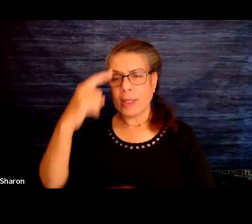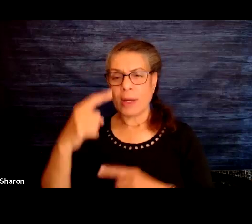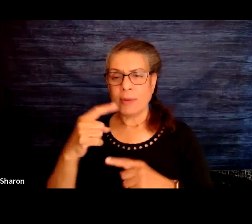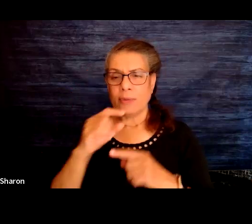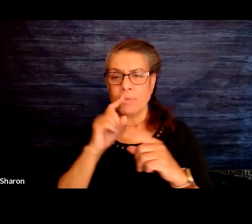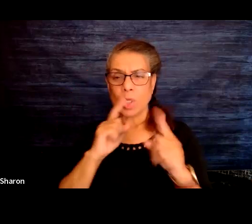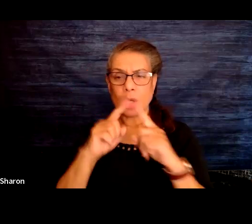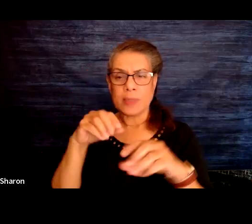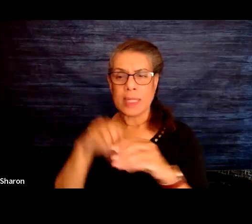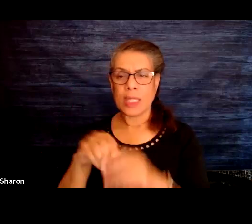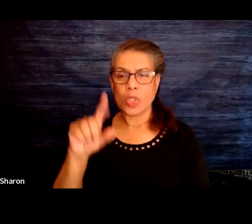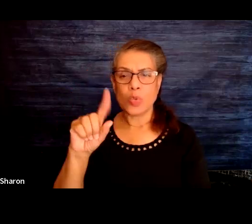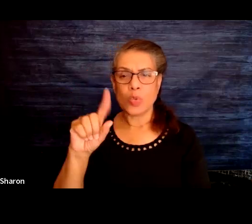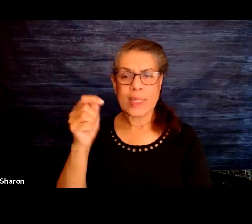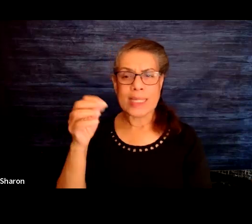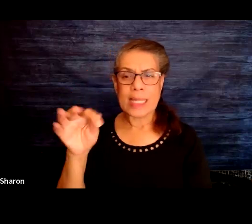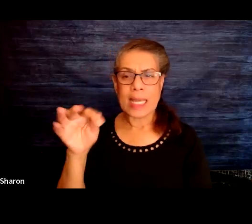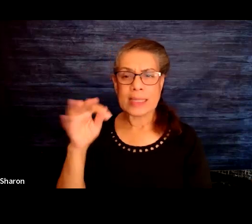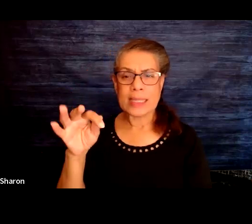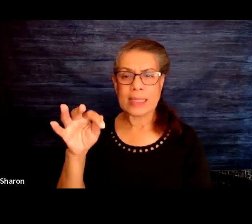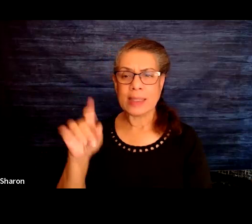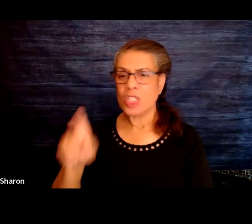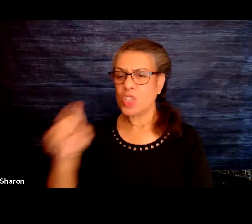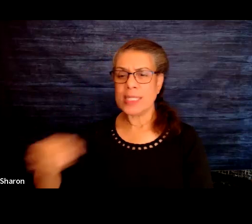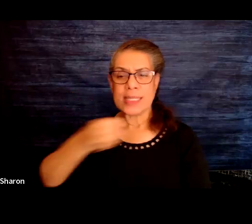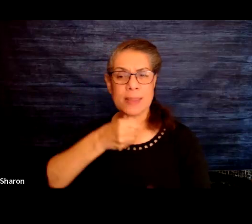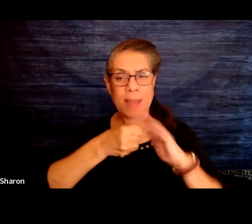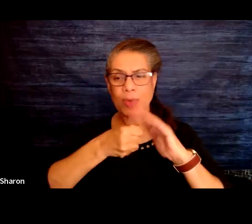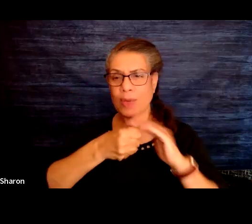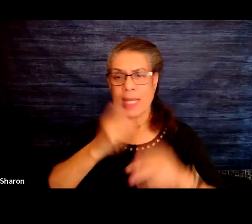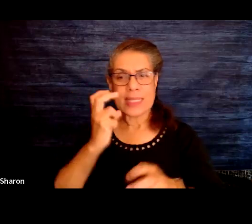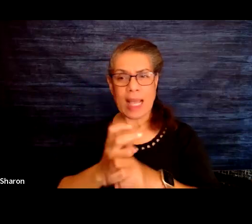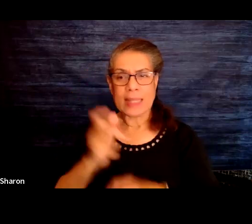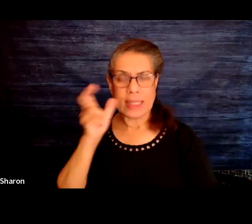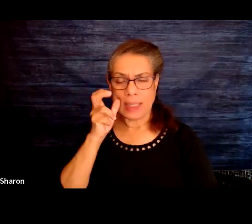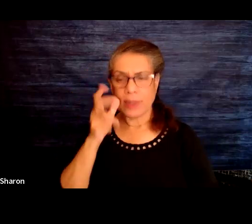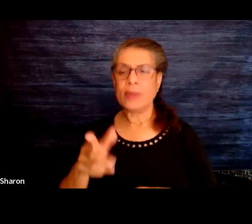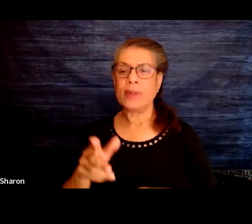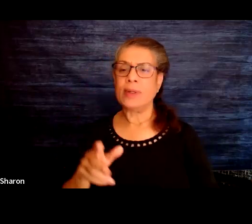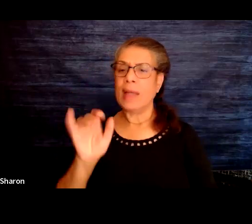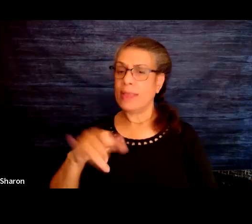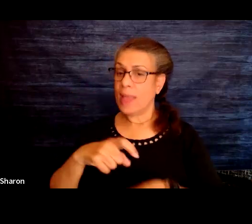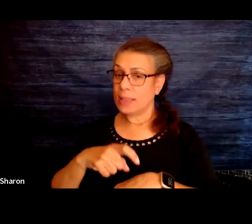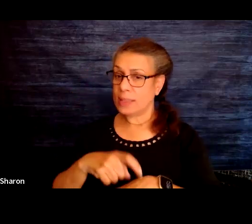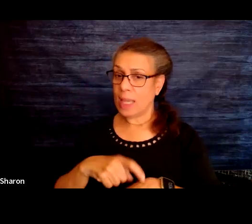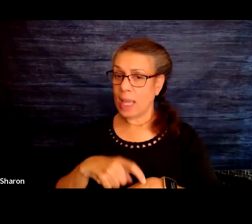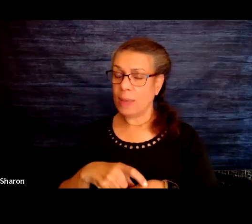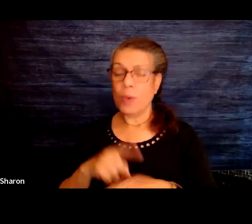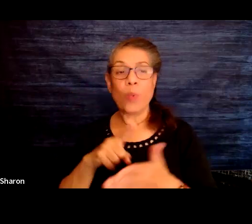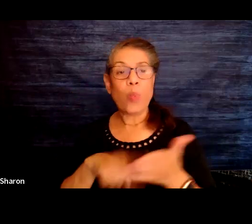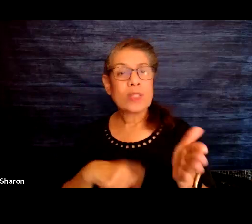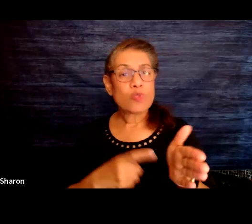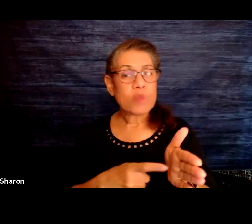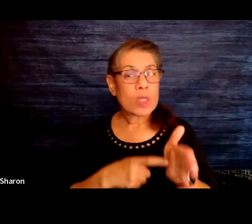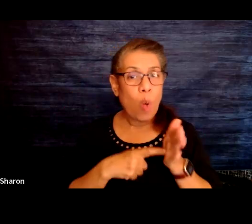in 2019 when we started this conversation, because at that point in time, it was, what is the